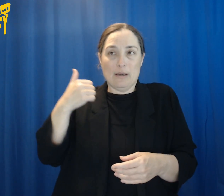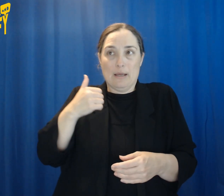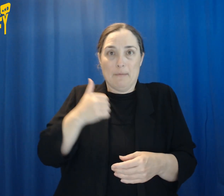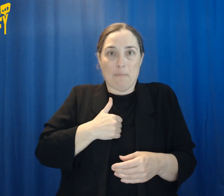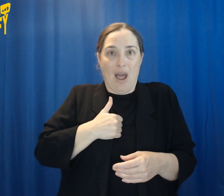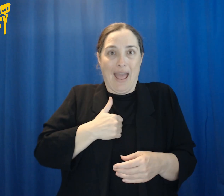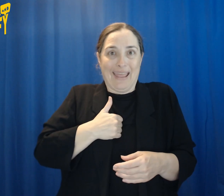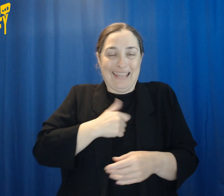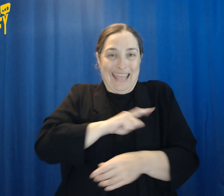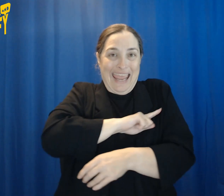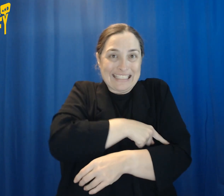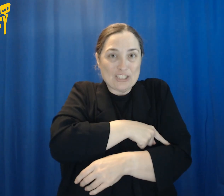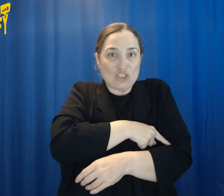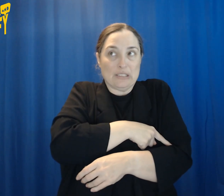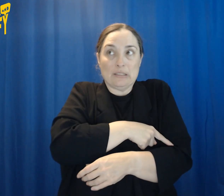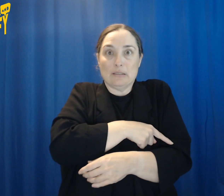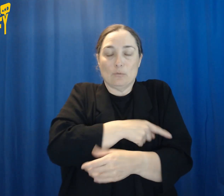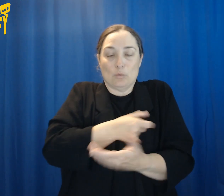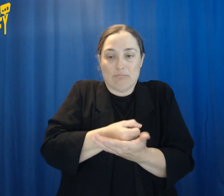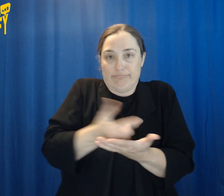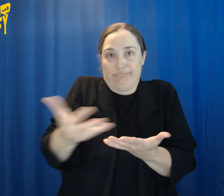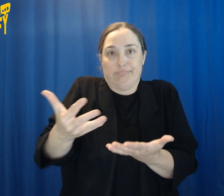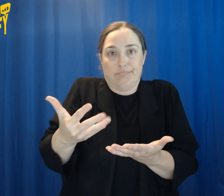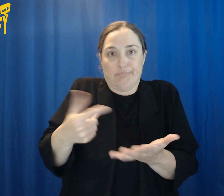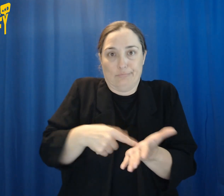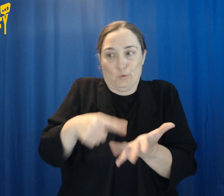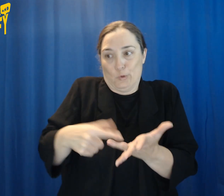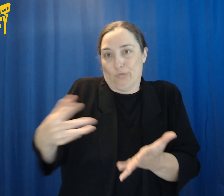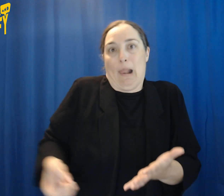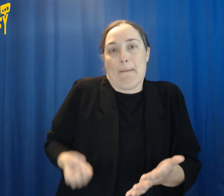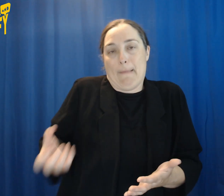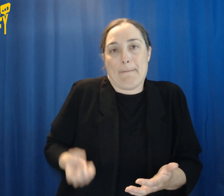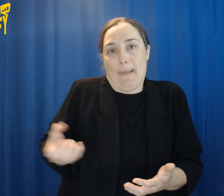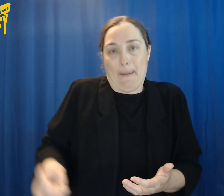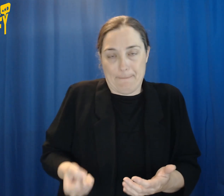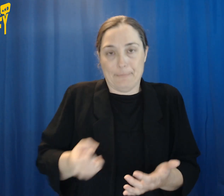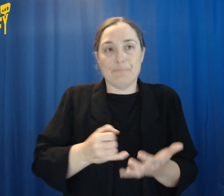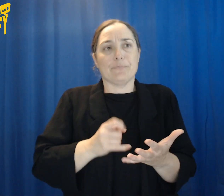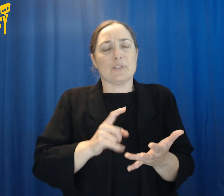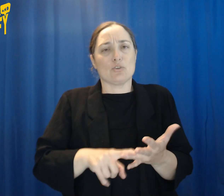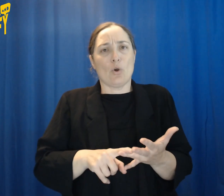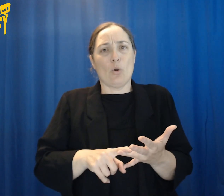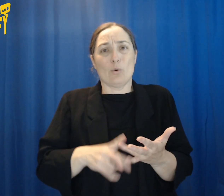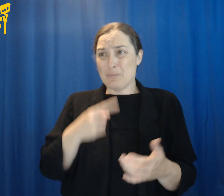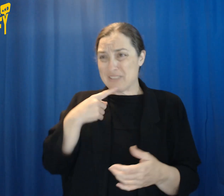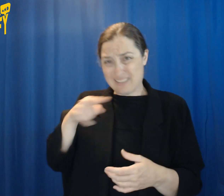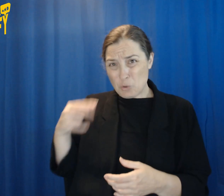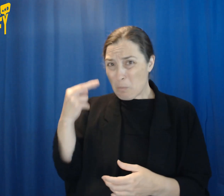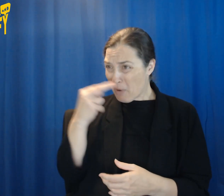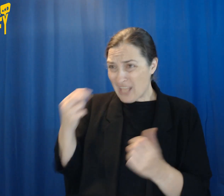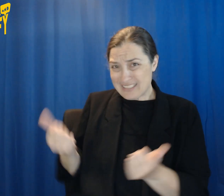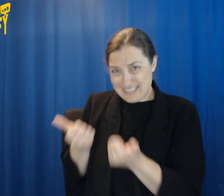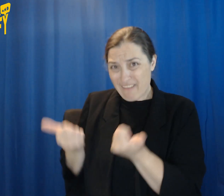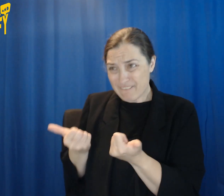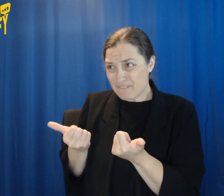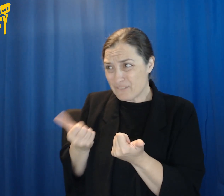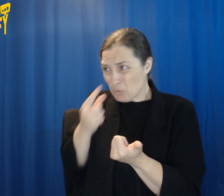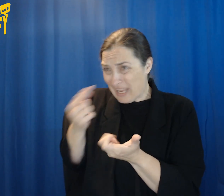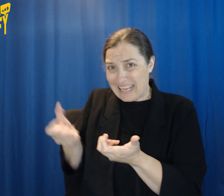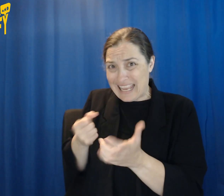trying to make rent. So it wasn't until someone was like, you know that you're blind enough to get disability. I was like, okay,